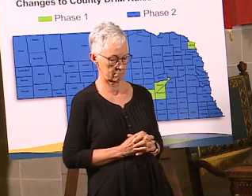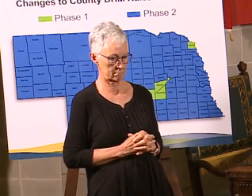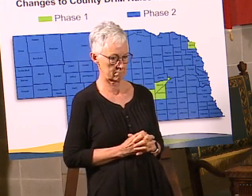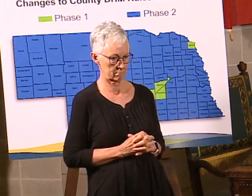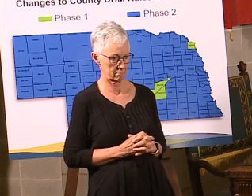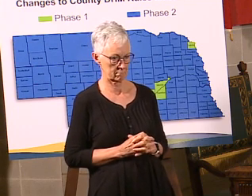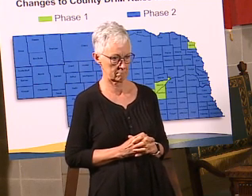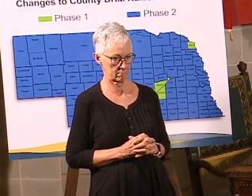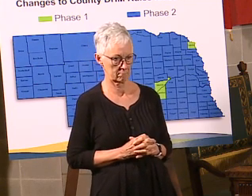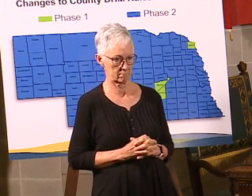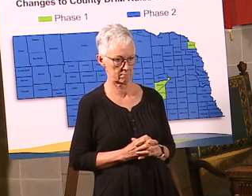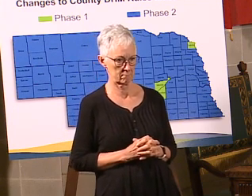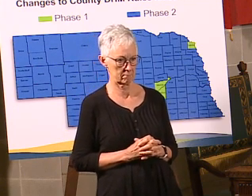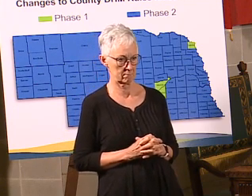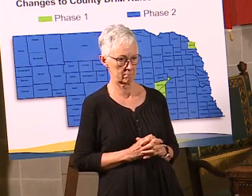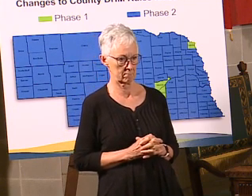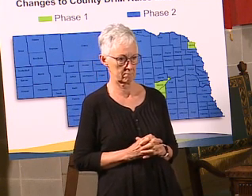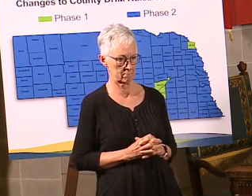to